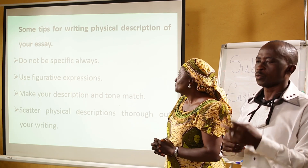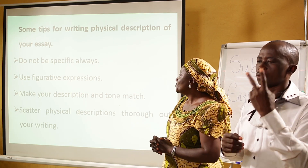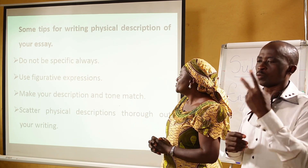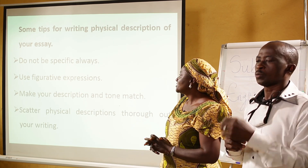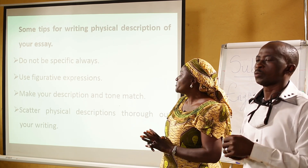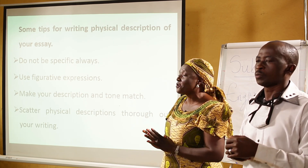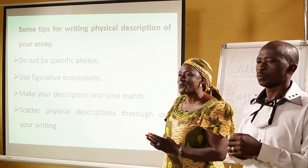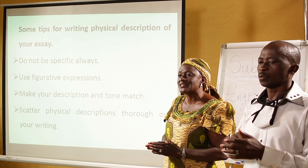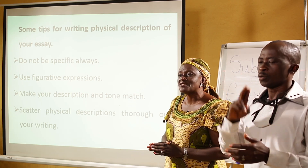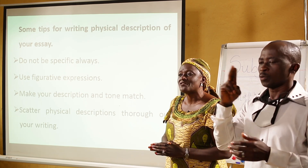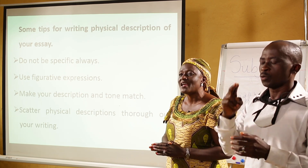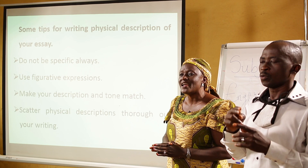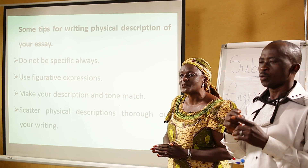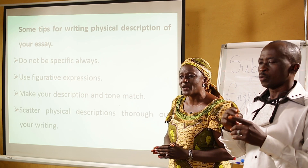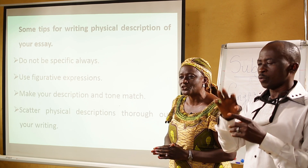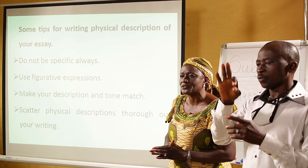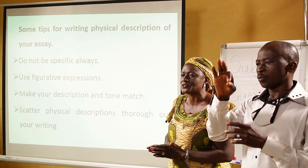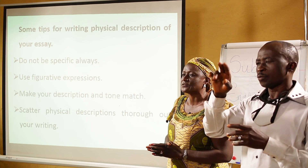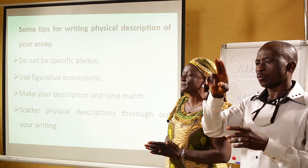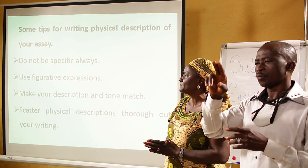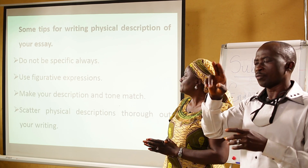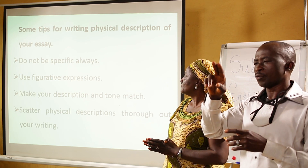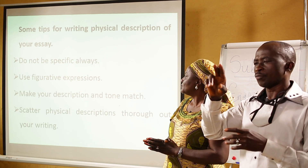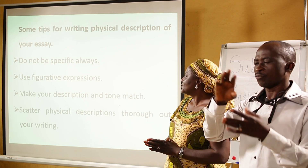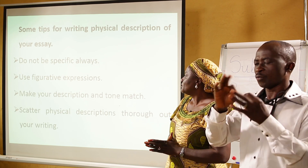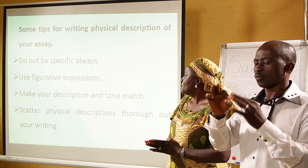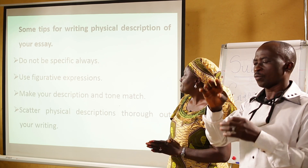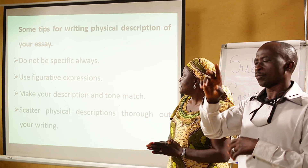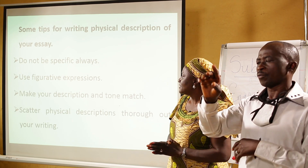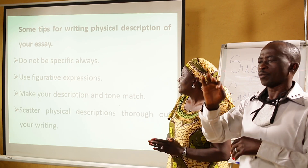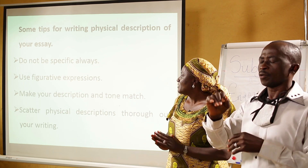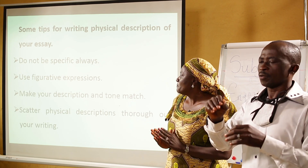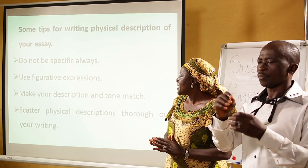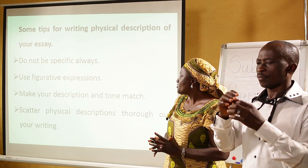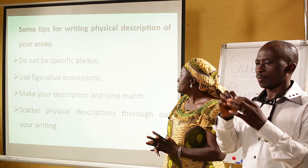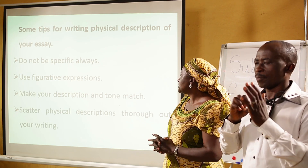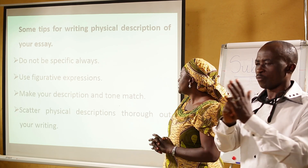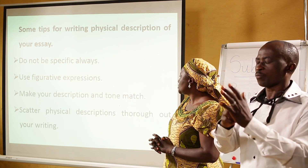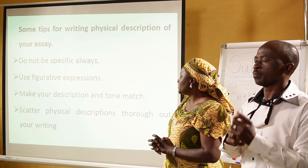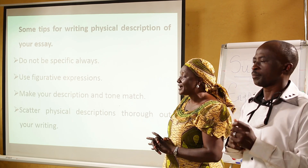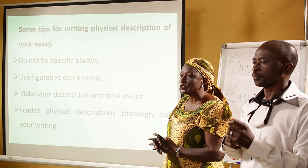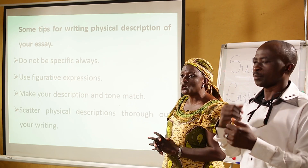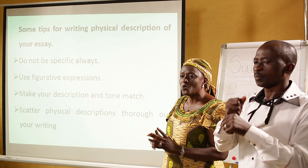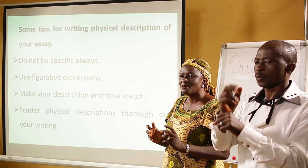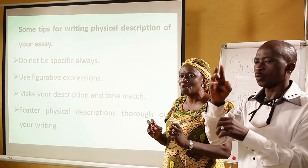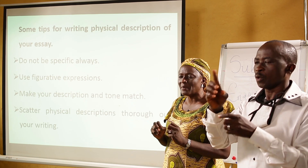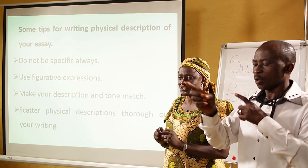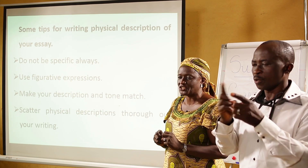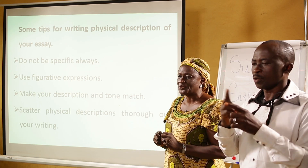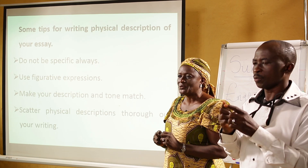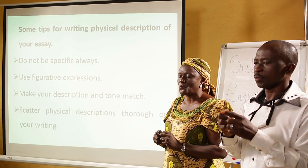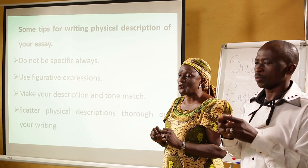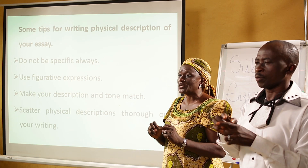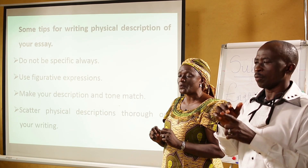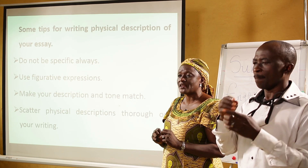2, use figurative expressions. 3, make your description and tone